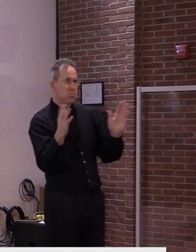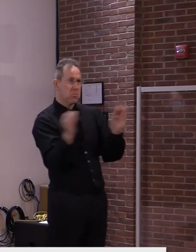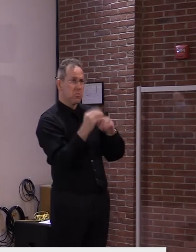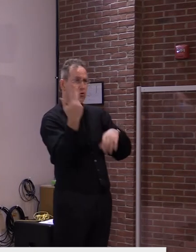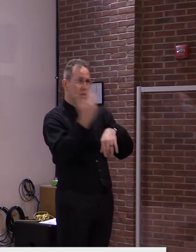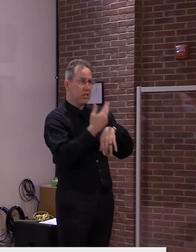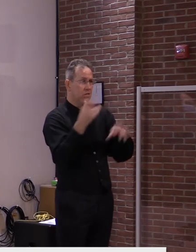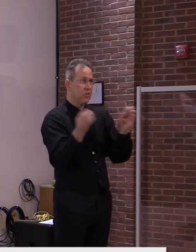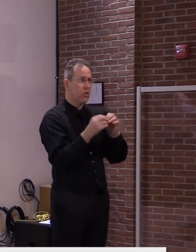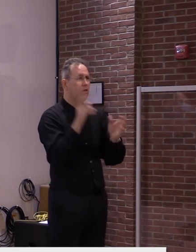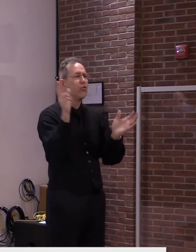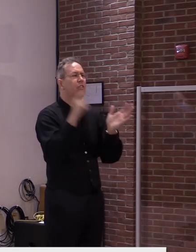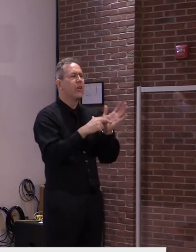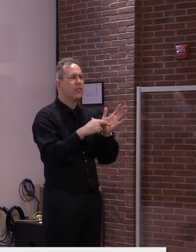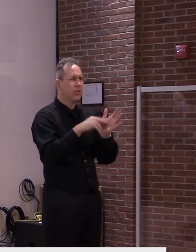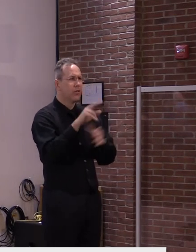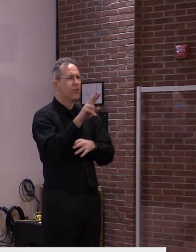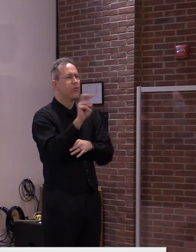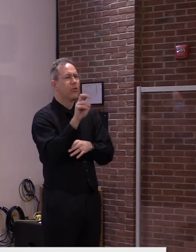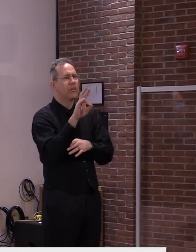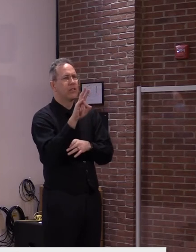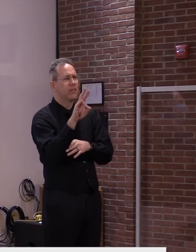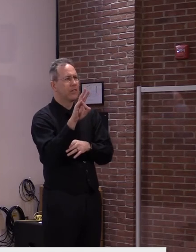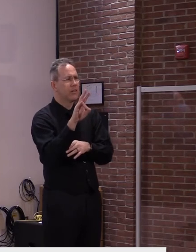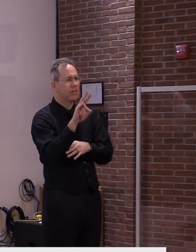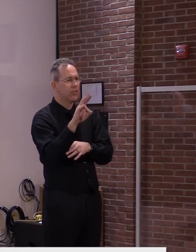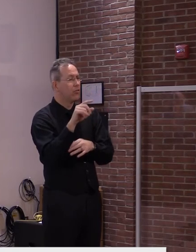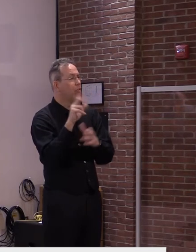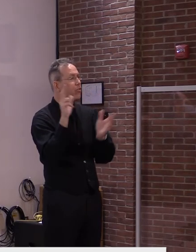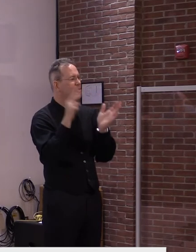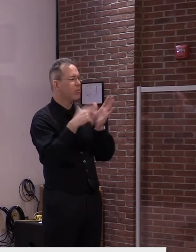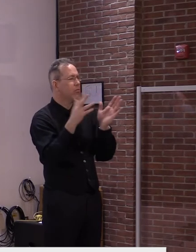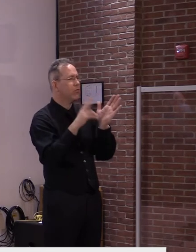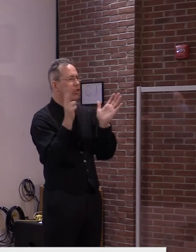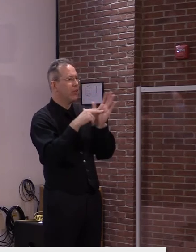3,606 for the 3 days.